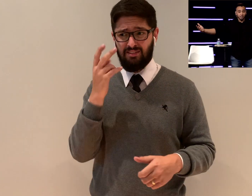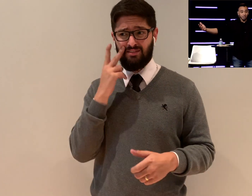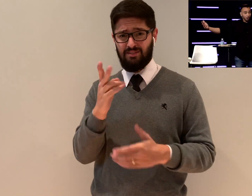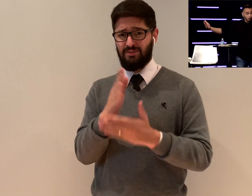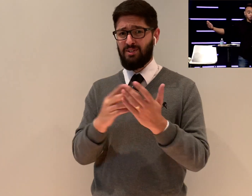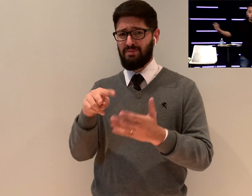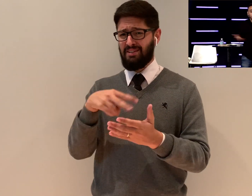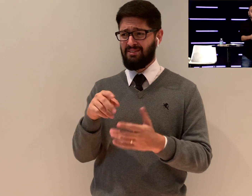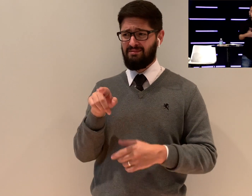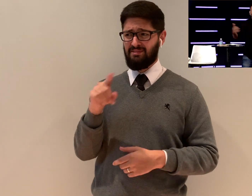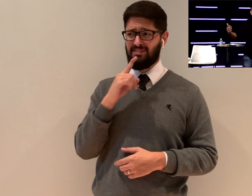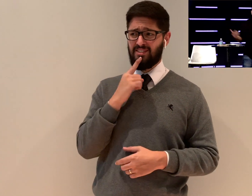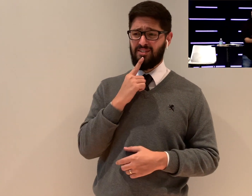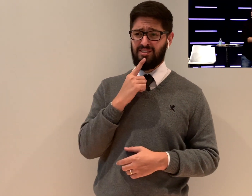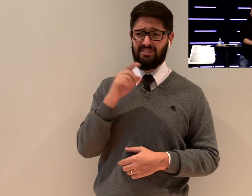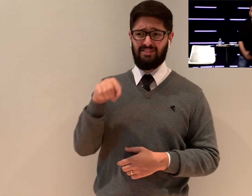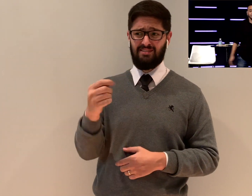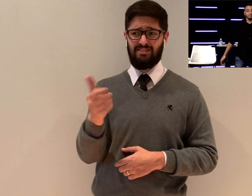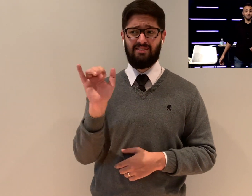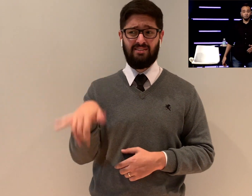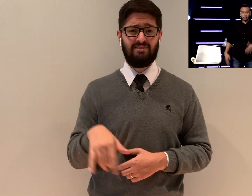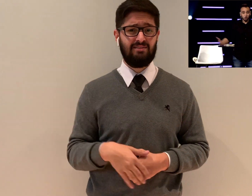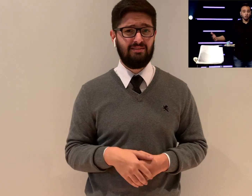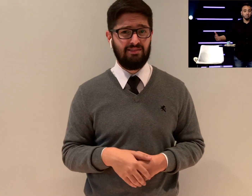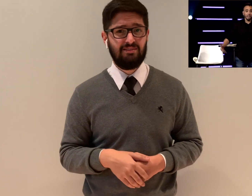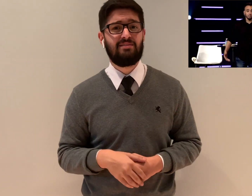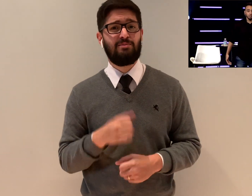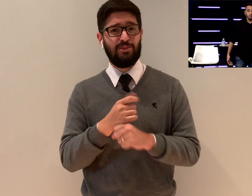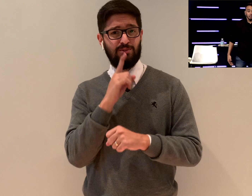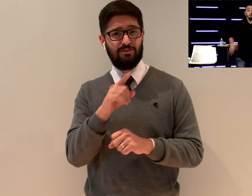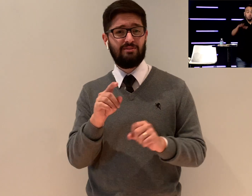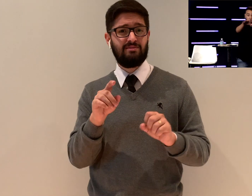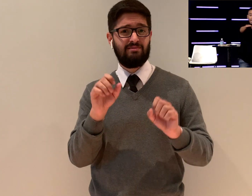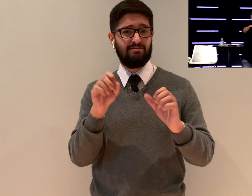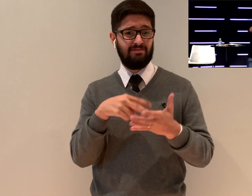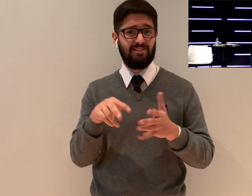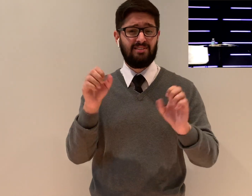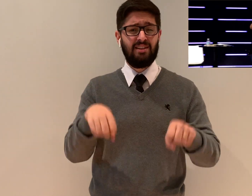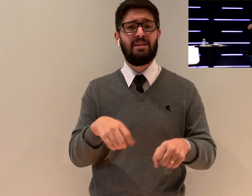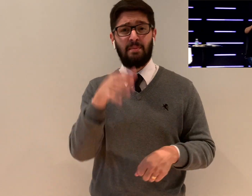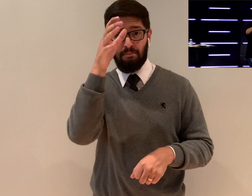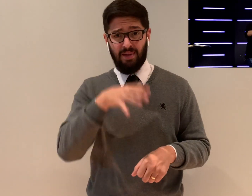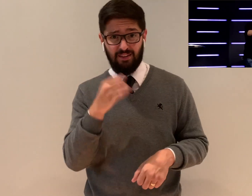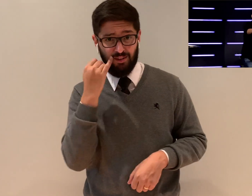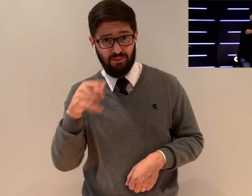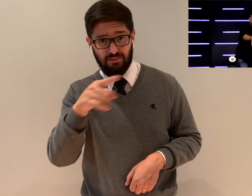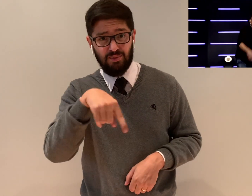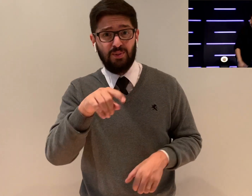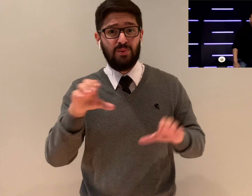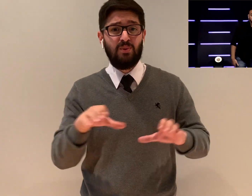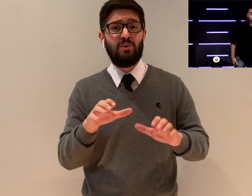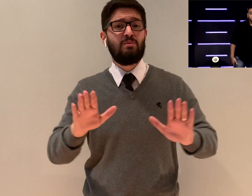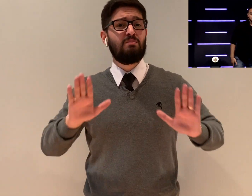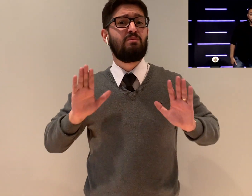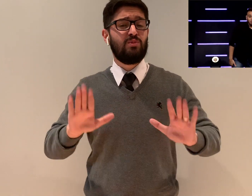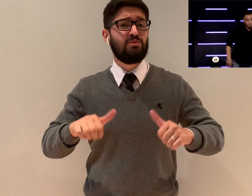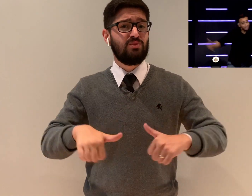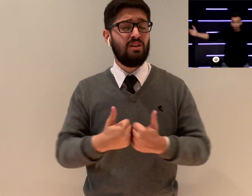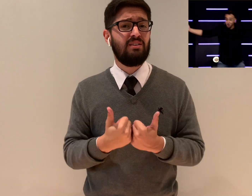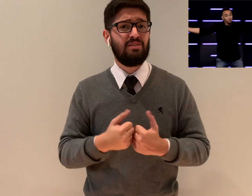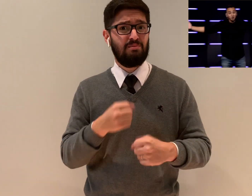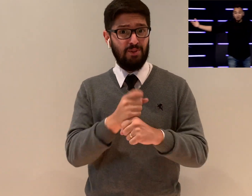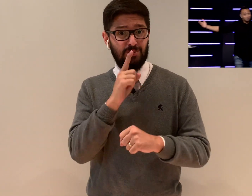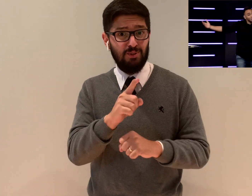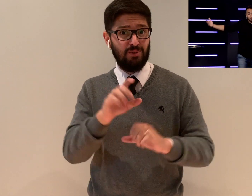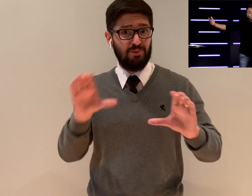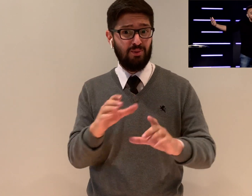like, are you serious? You got to delete that. Make sure you can dance. Men, if you're doing push-up challenge, make sure